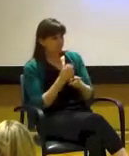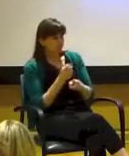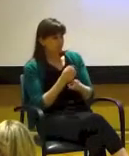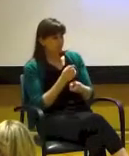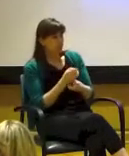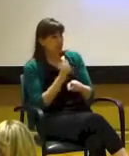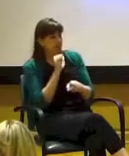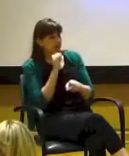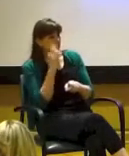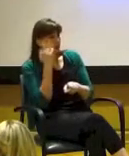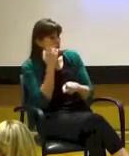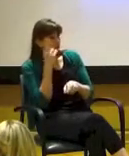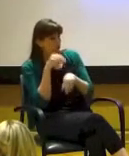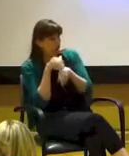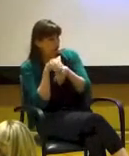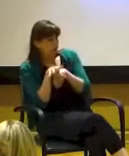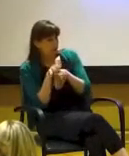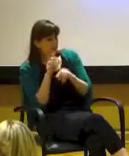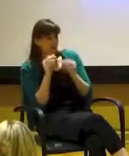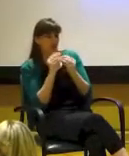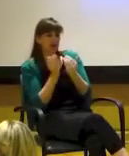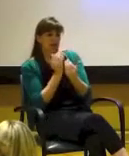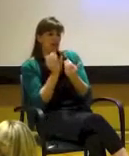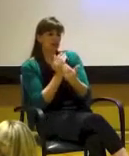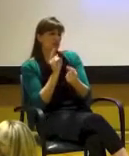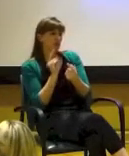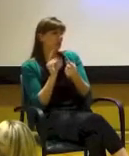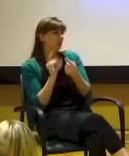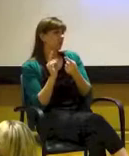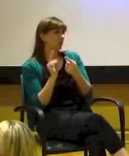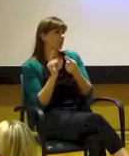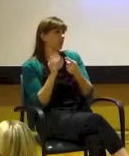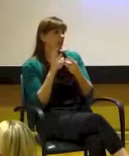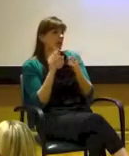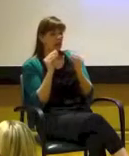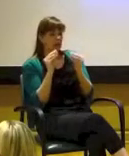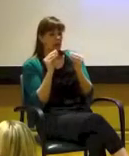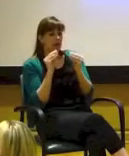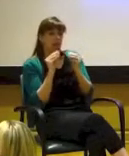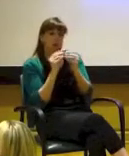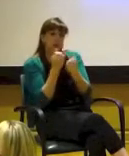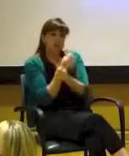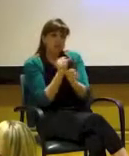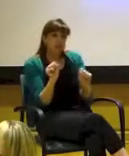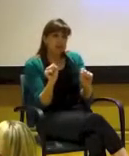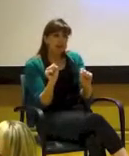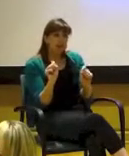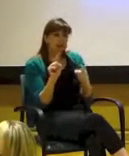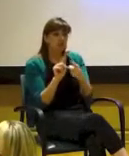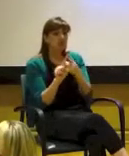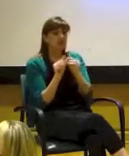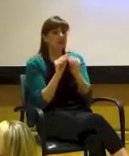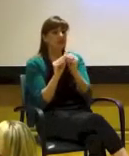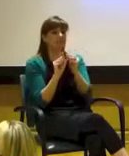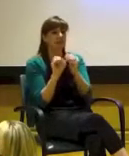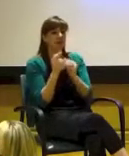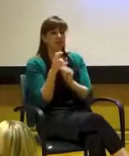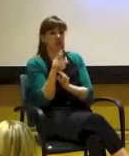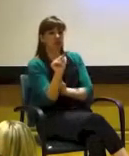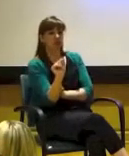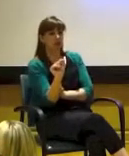the underlying cause. It's a whole lot easier and infinitely safer to revise your